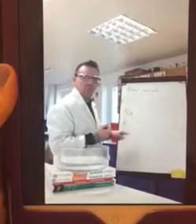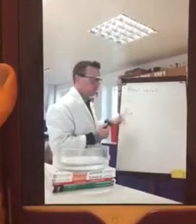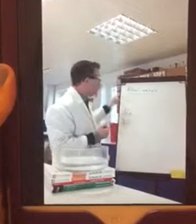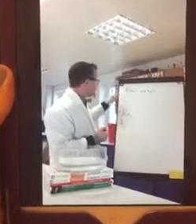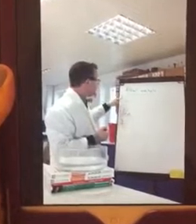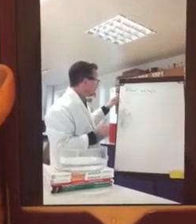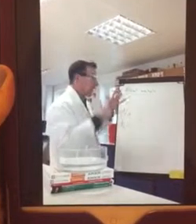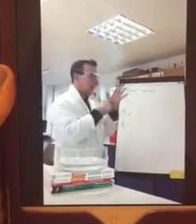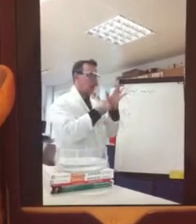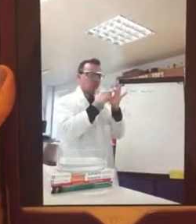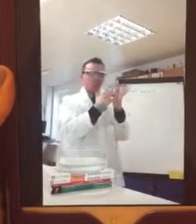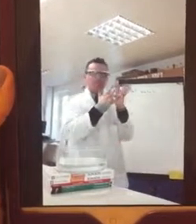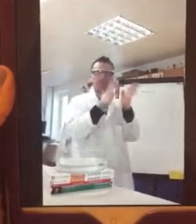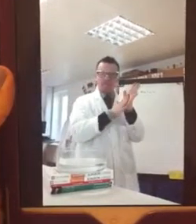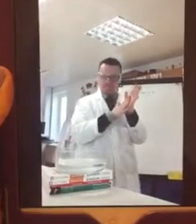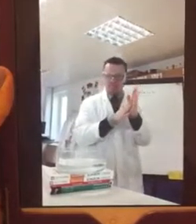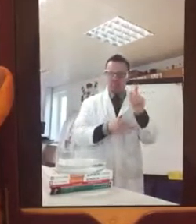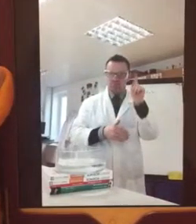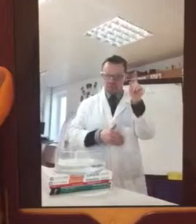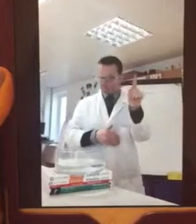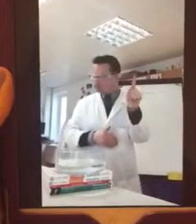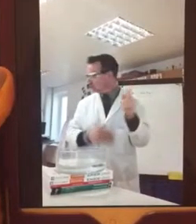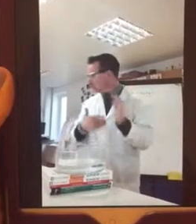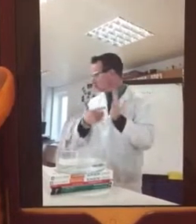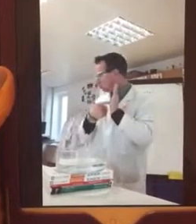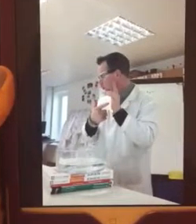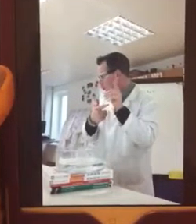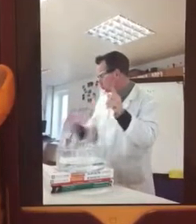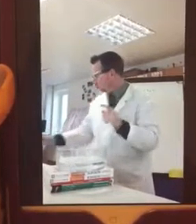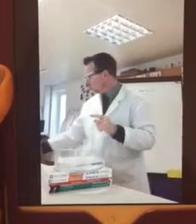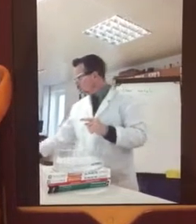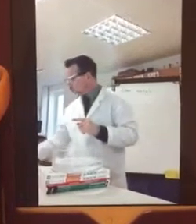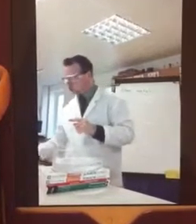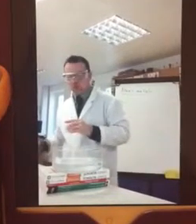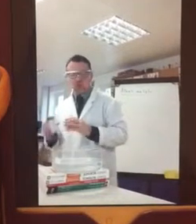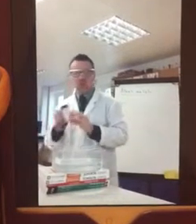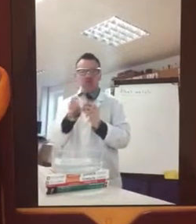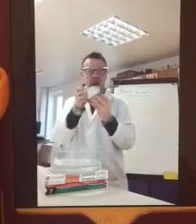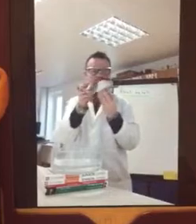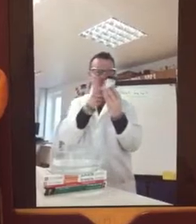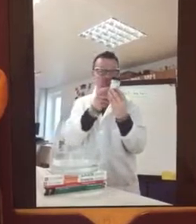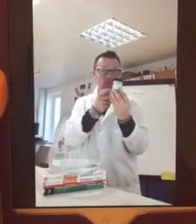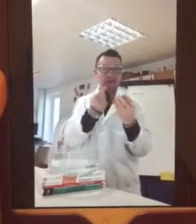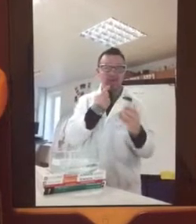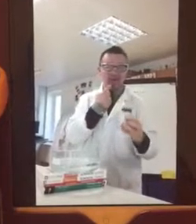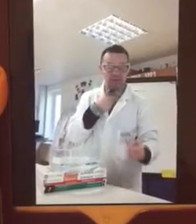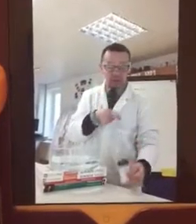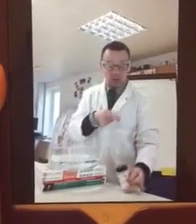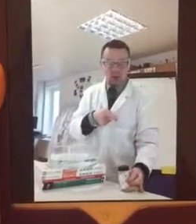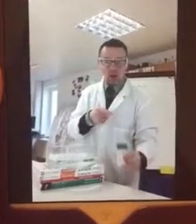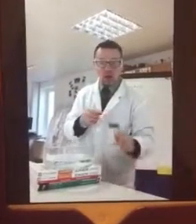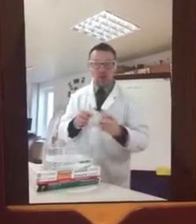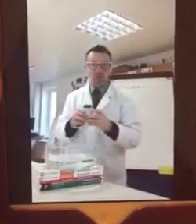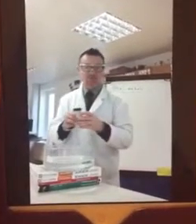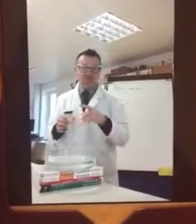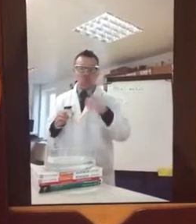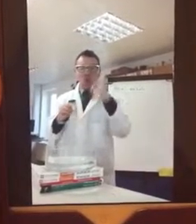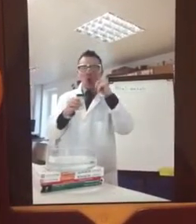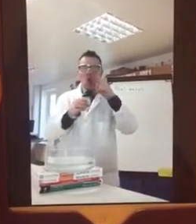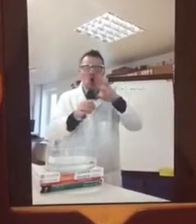So these are the chemical symbols for the metals we'll be looking at. And firstly, we'll get lithium out. So this is the lithium